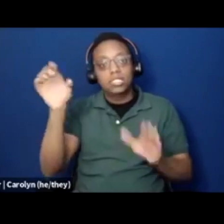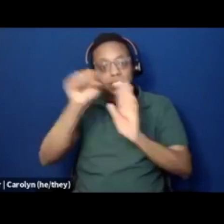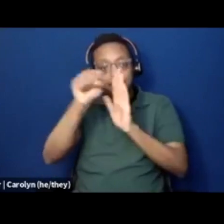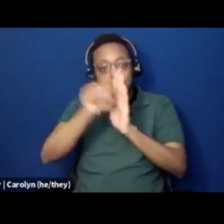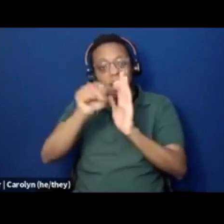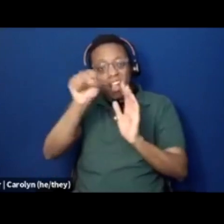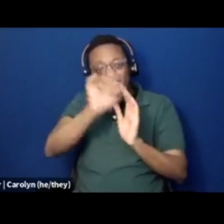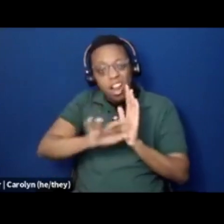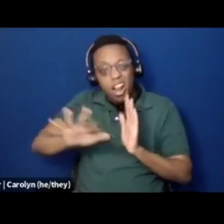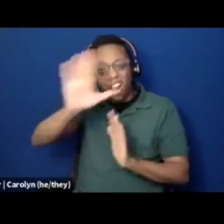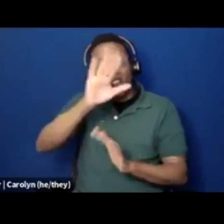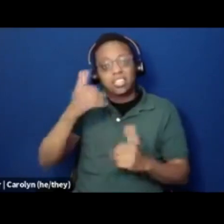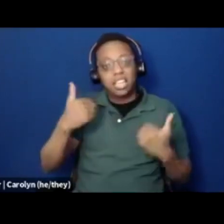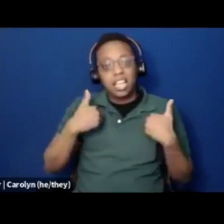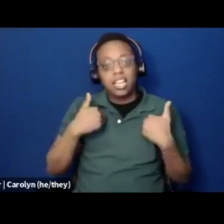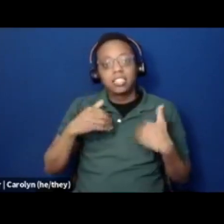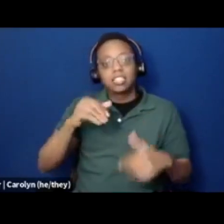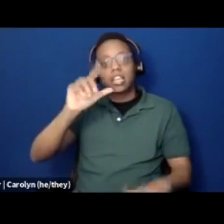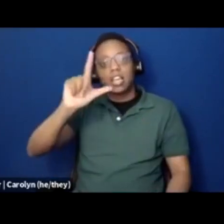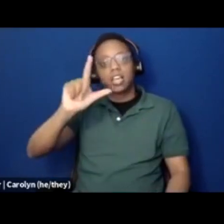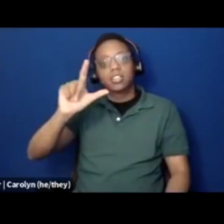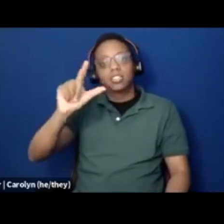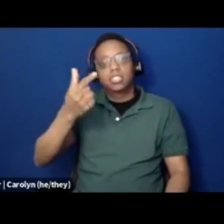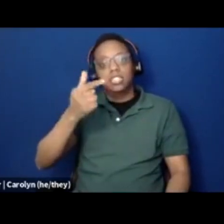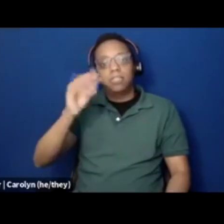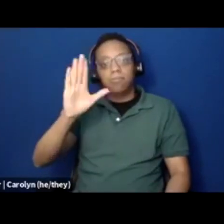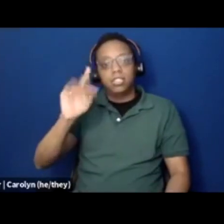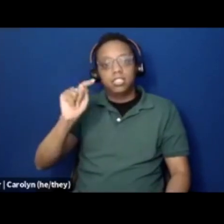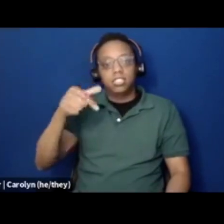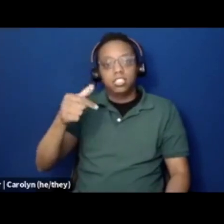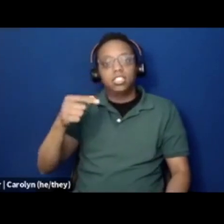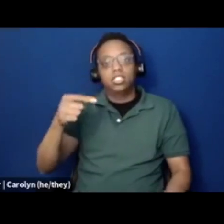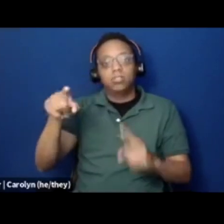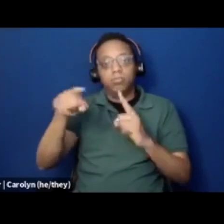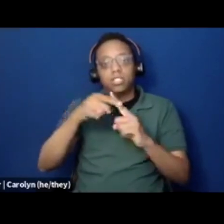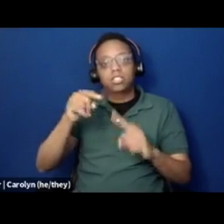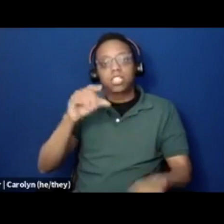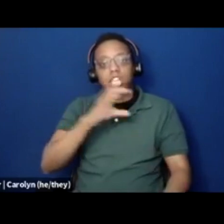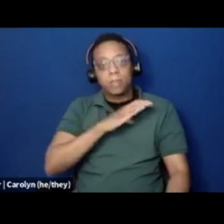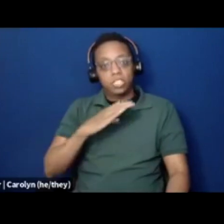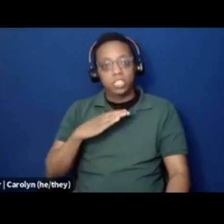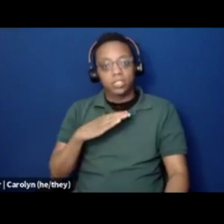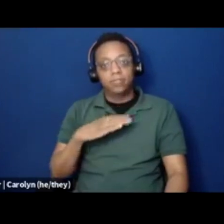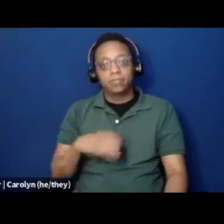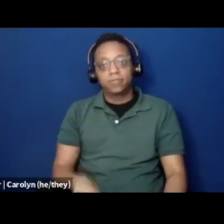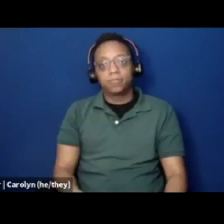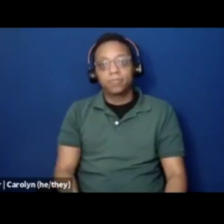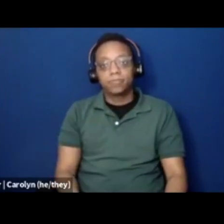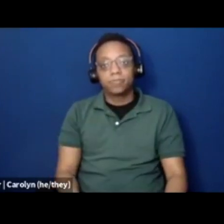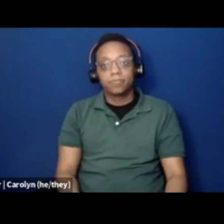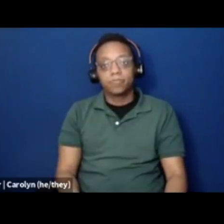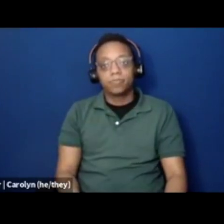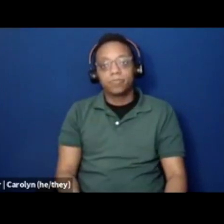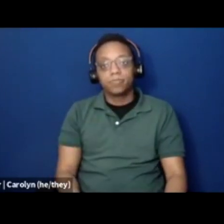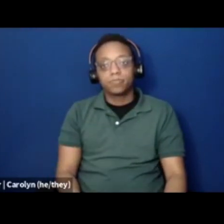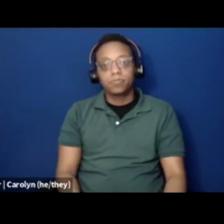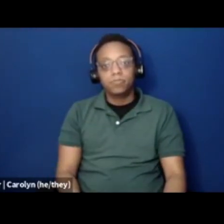an LGBTQ plus commission. This commission needs to be modeled by